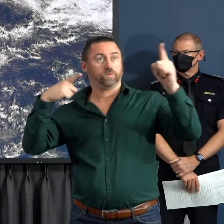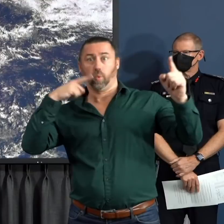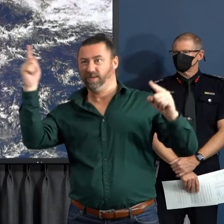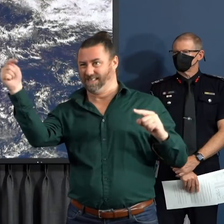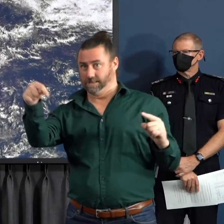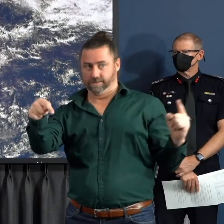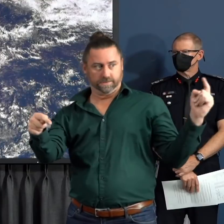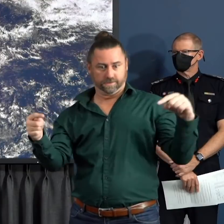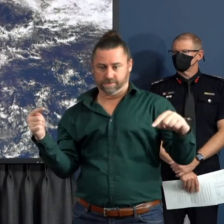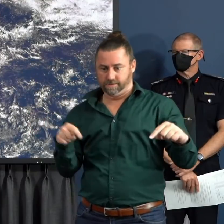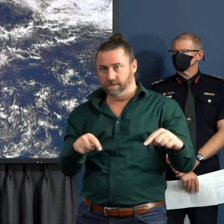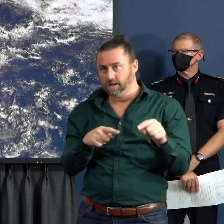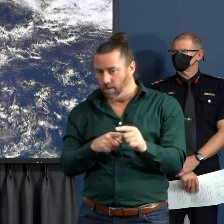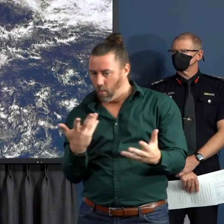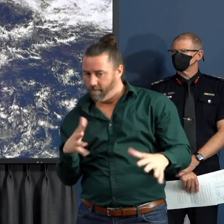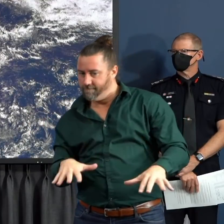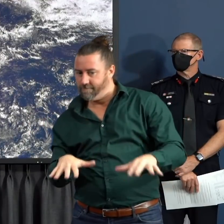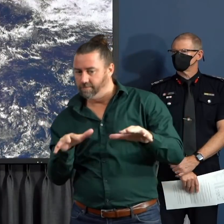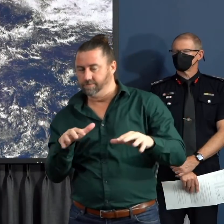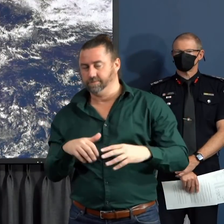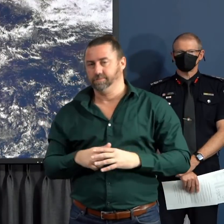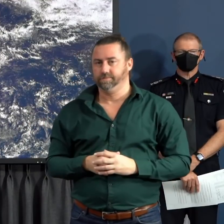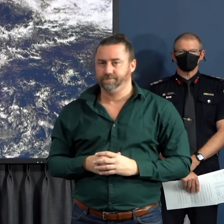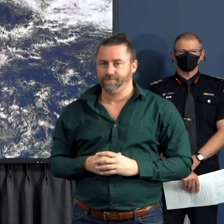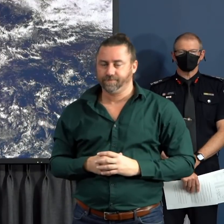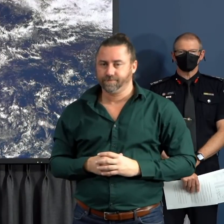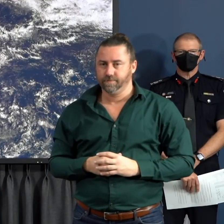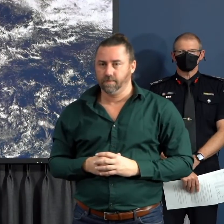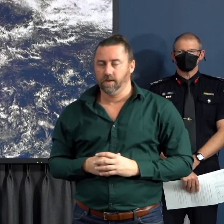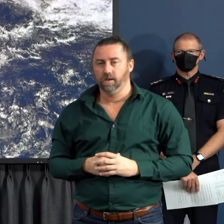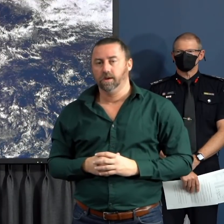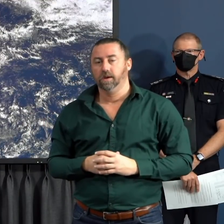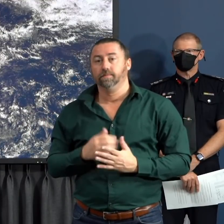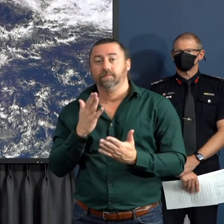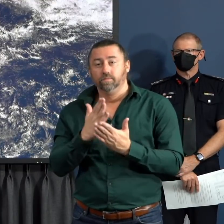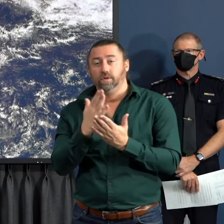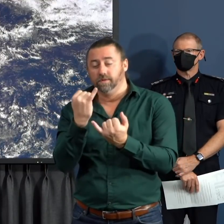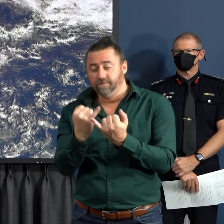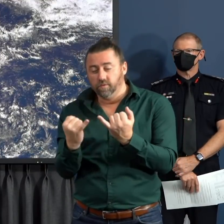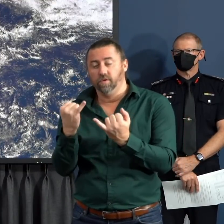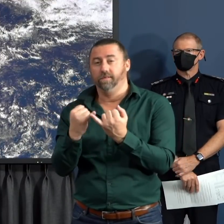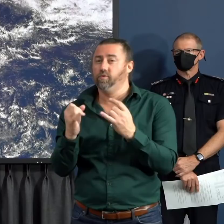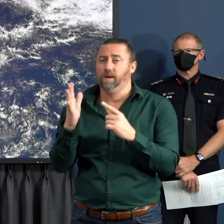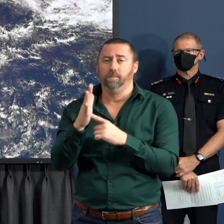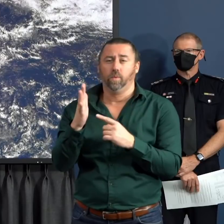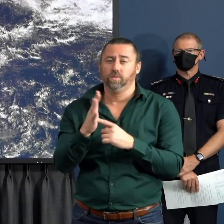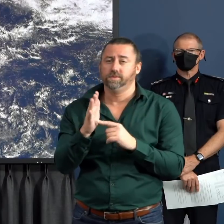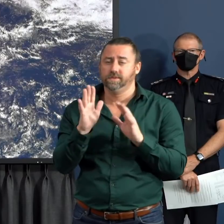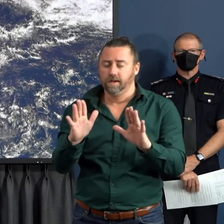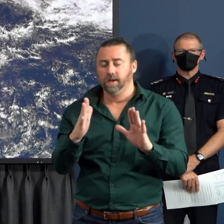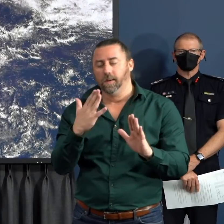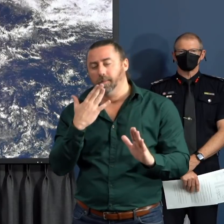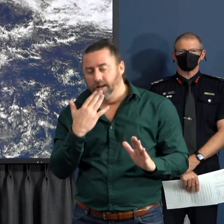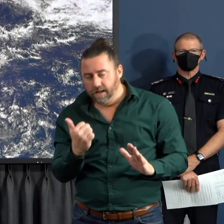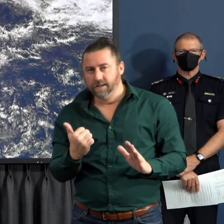are. I want to again reiterate that same message. Please keep away